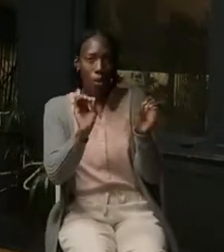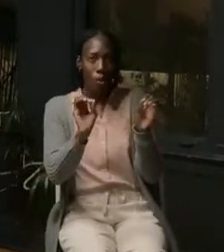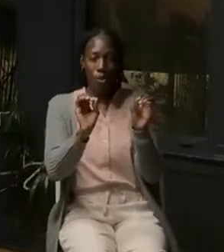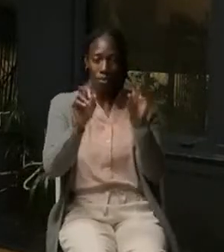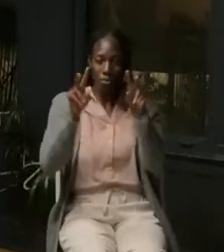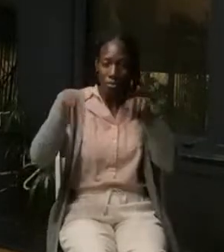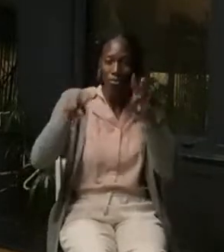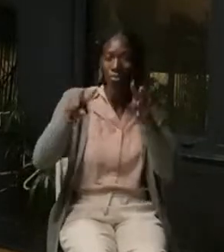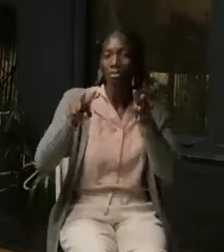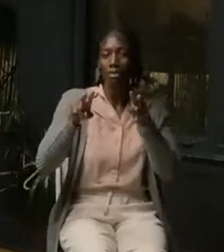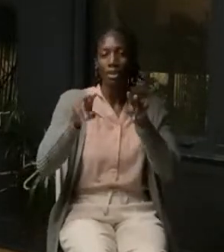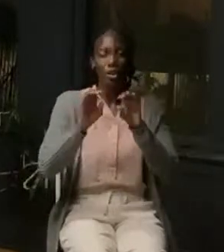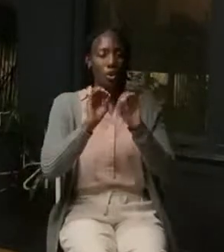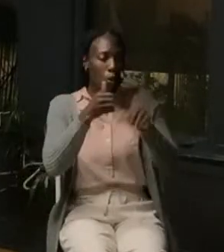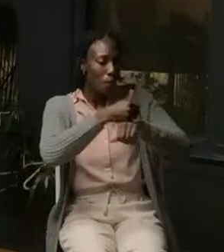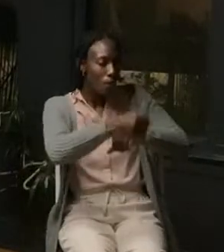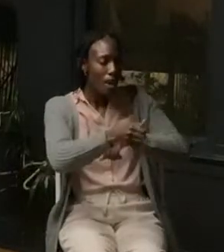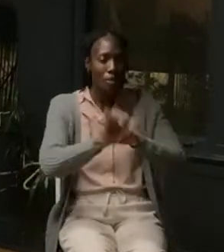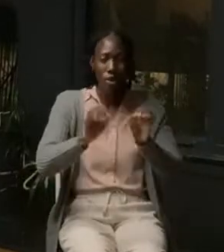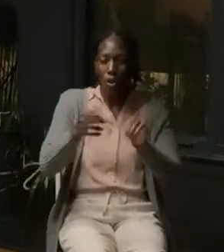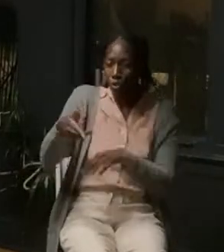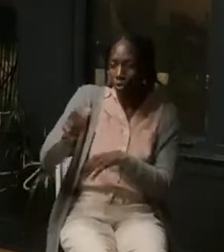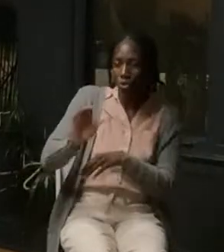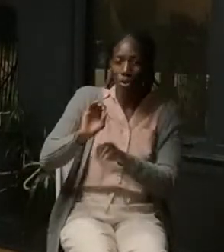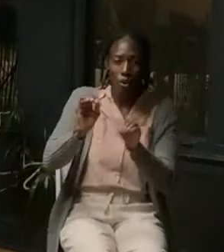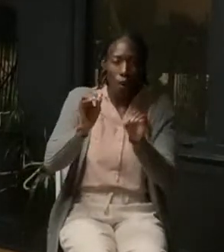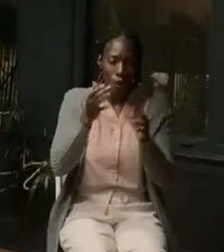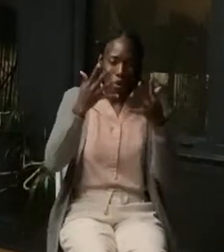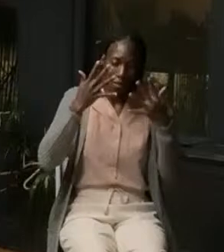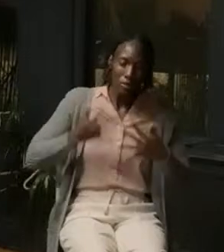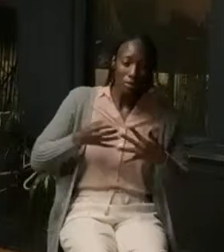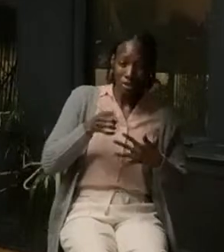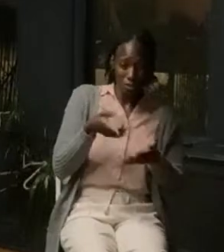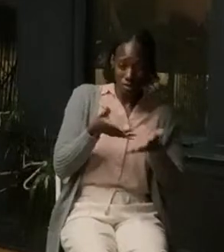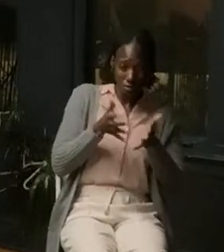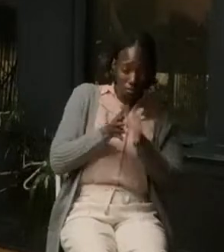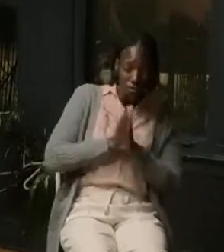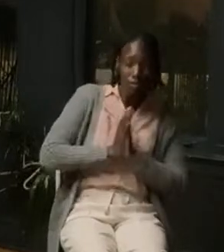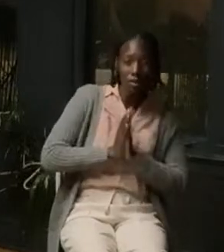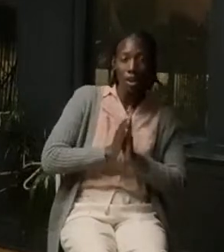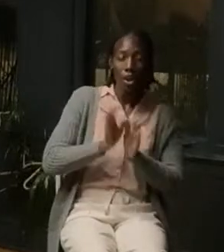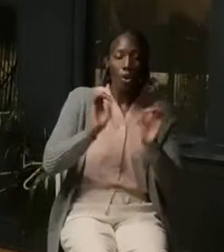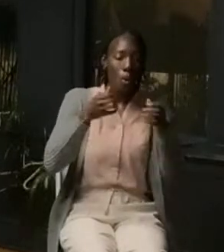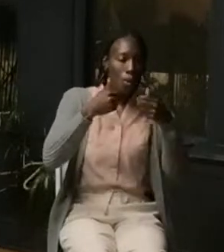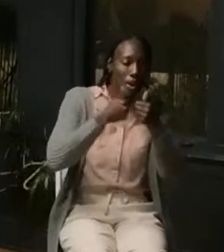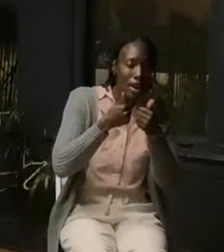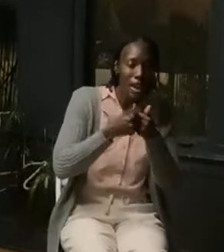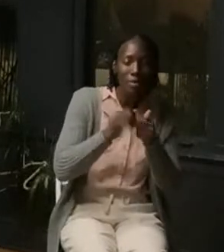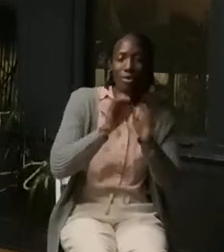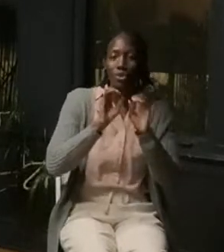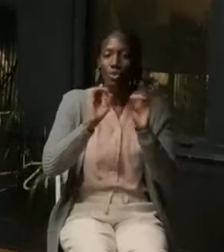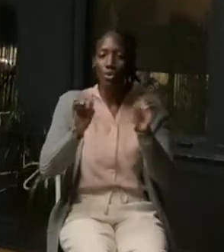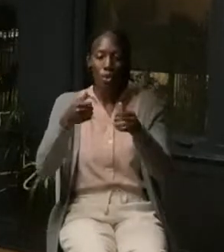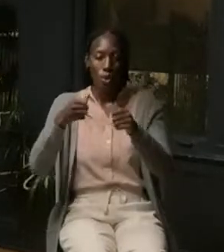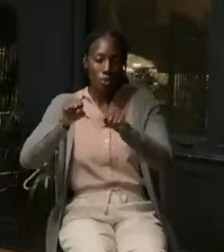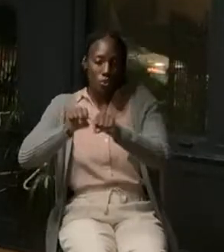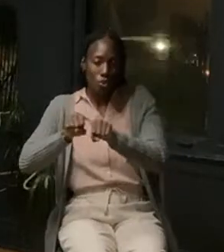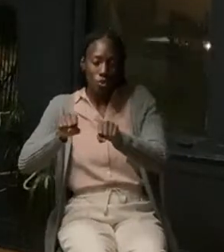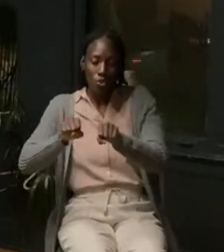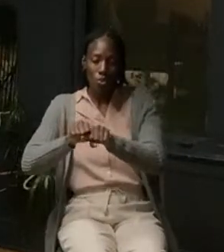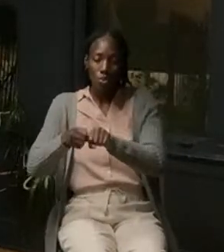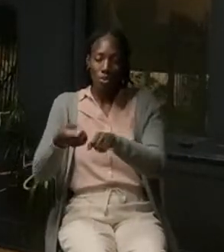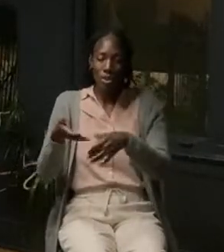doing. No blame, no triggers, no blues you ain't asked for. No games, no Adidas across that bathroom floor.